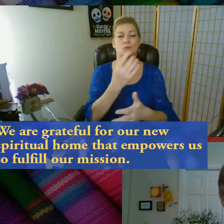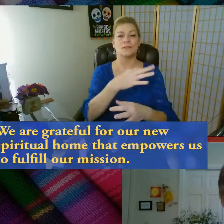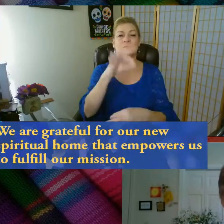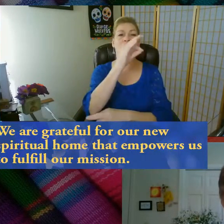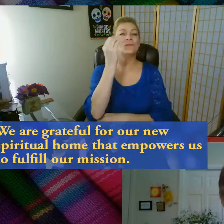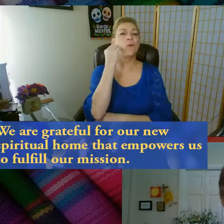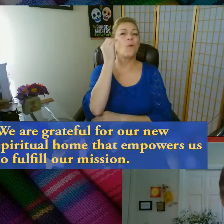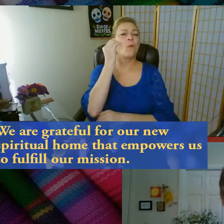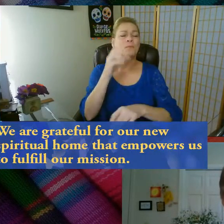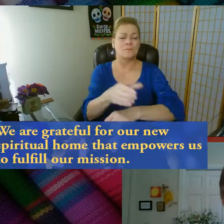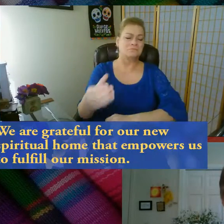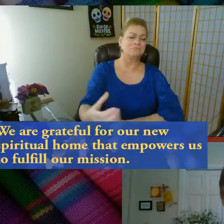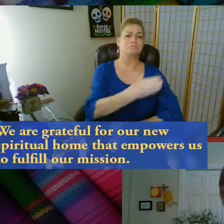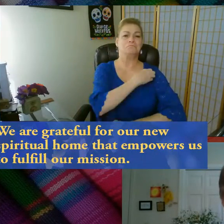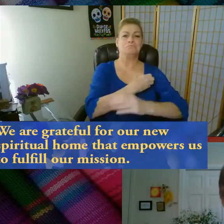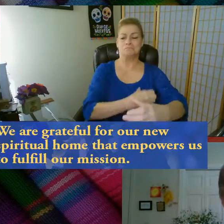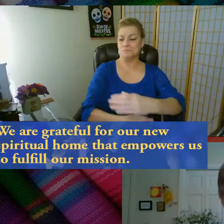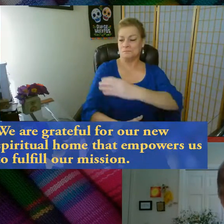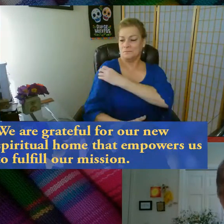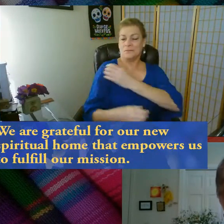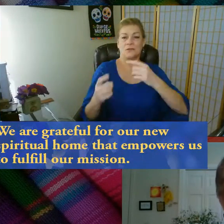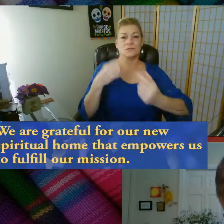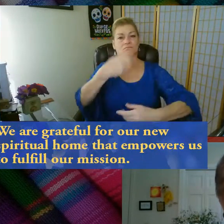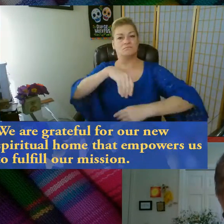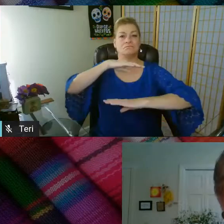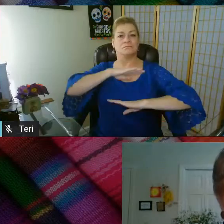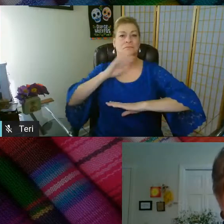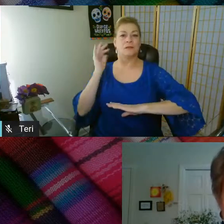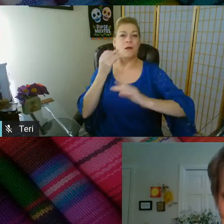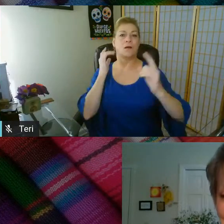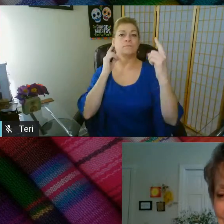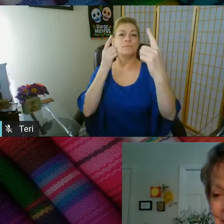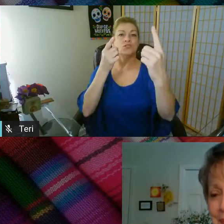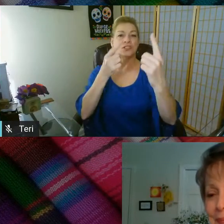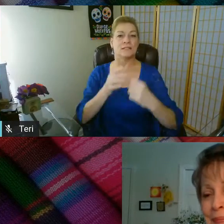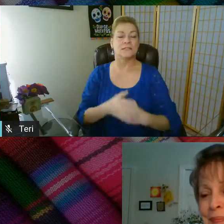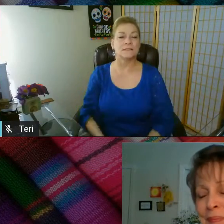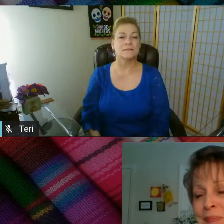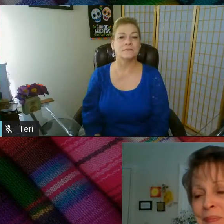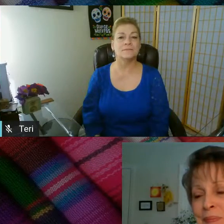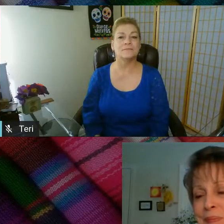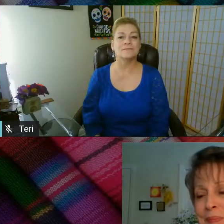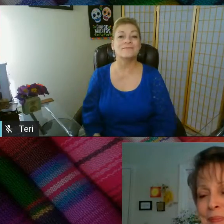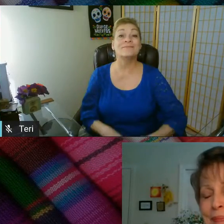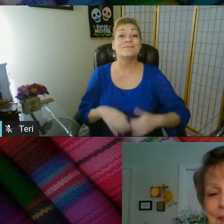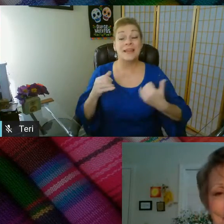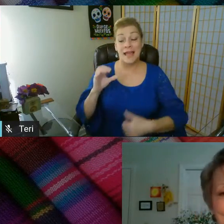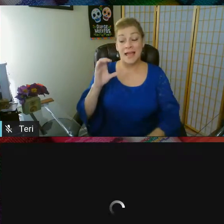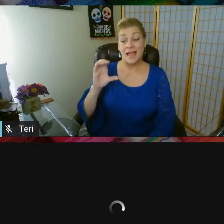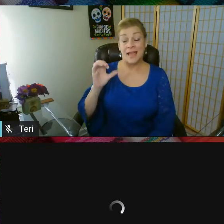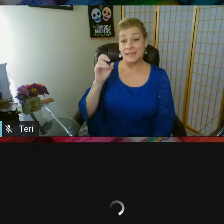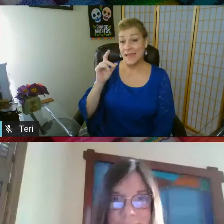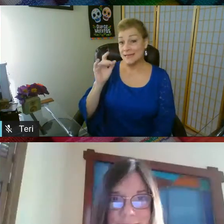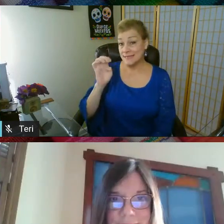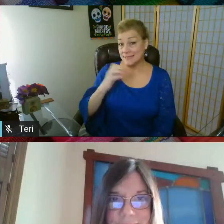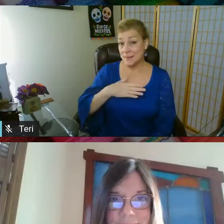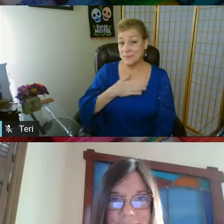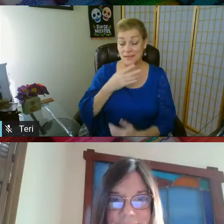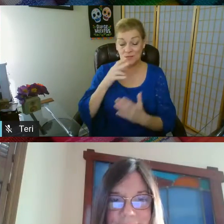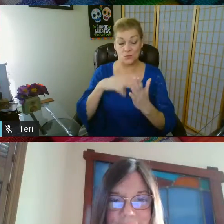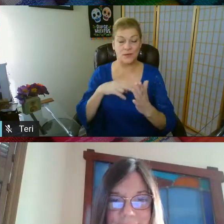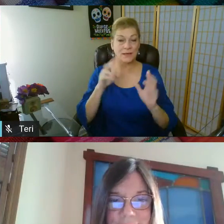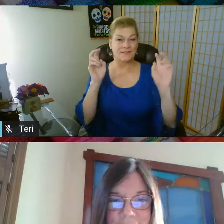that empowers us to fulfill our mission. And now I'd like to invite Candace on to read us the daily word.